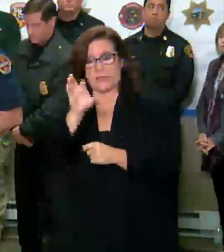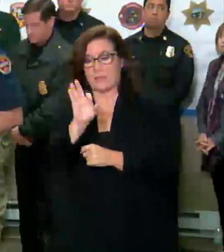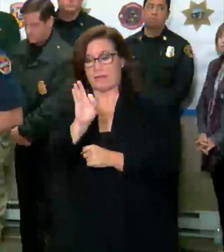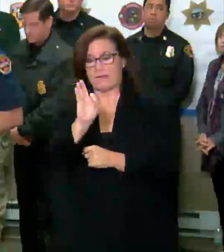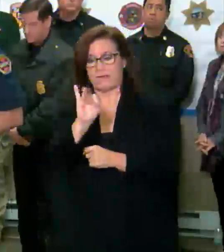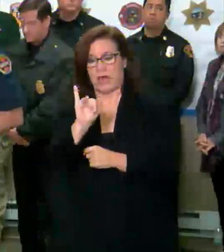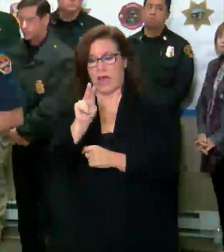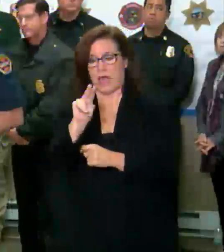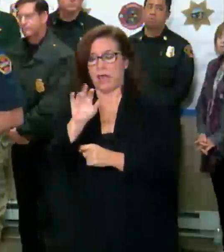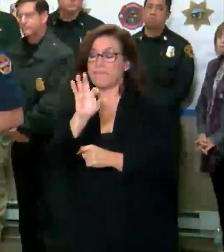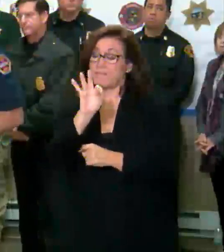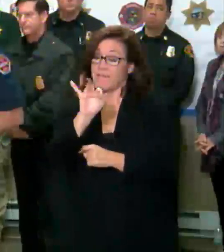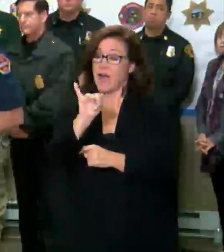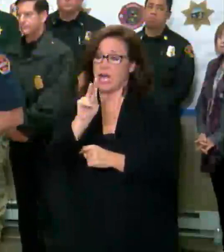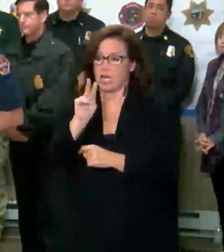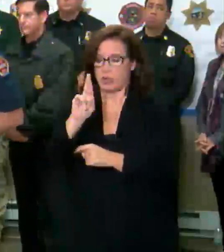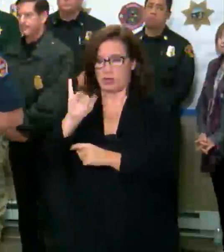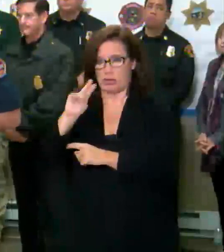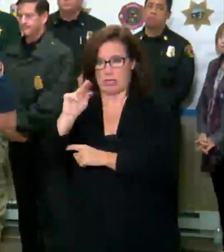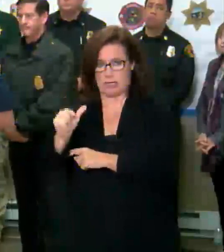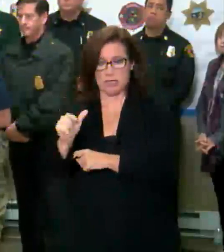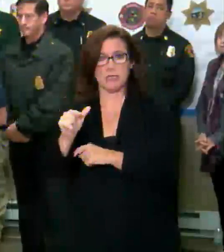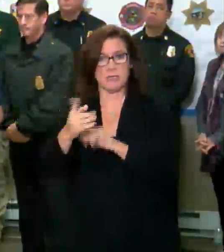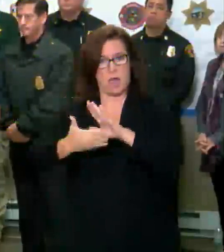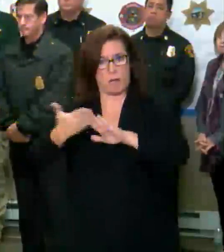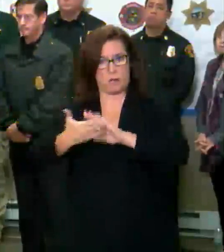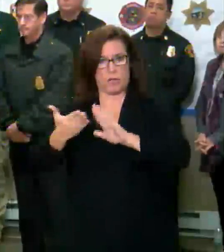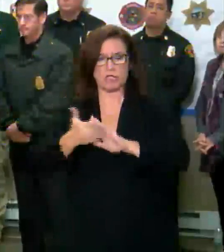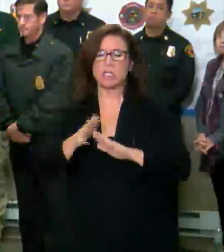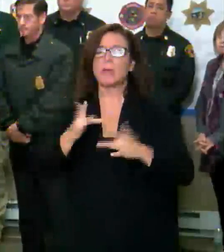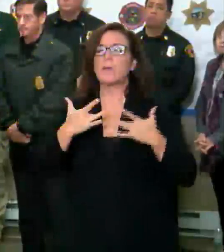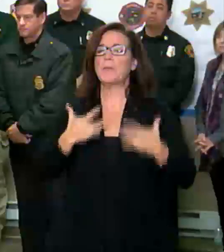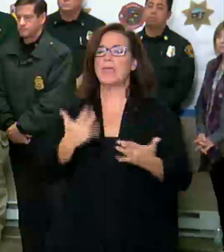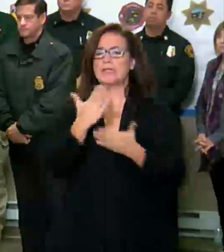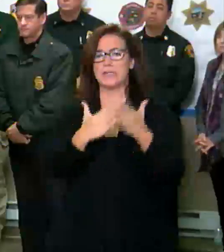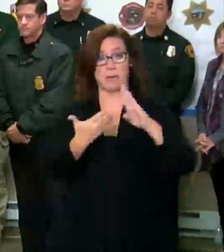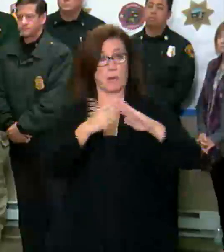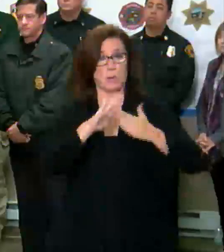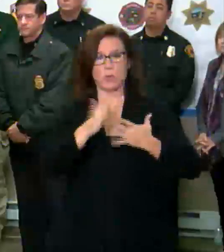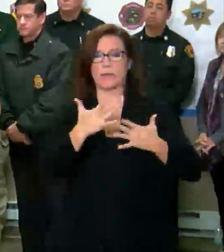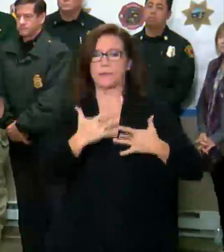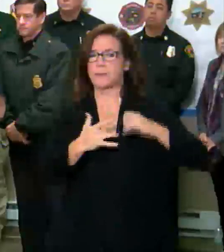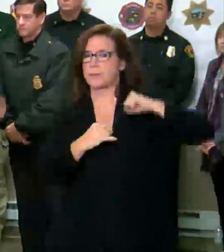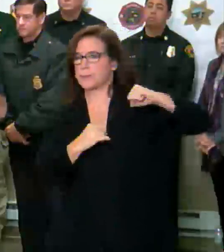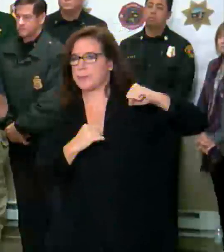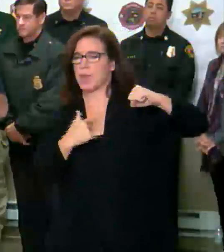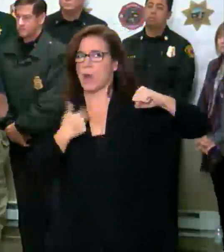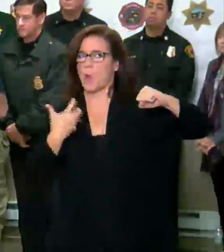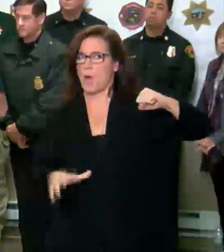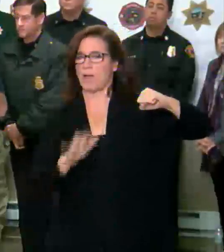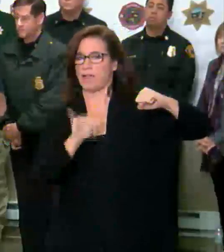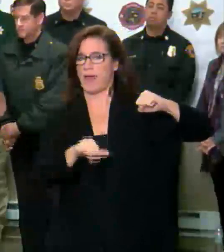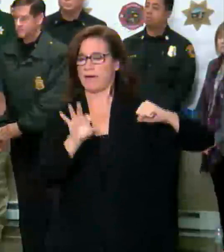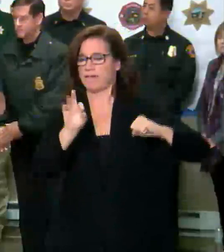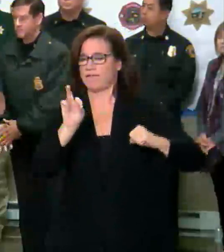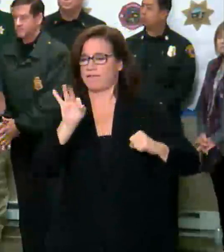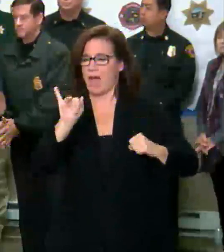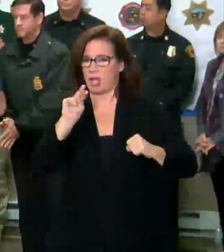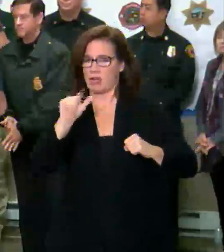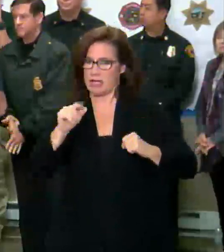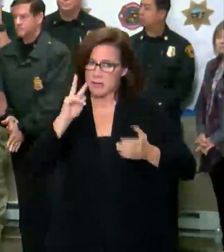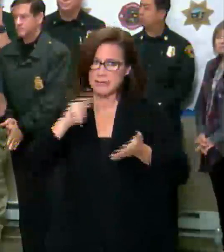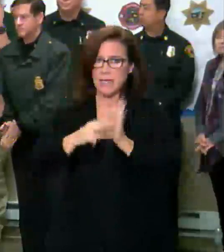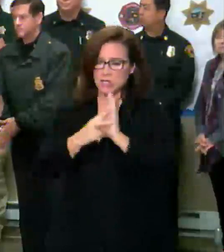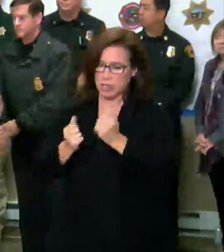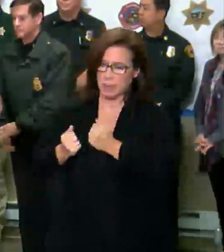something that the community, some members of the community have resisted in the past. Clearly we have different conditions here. Where would we see a fire